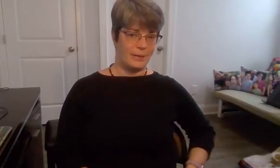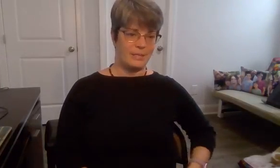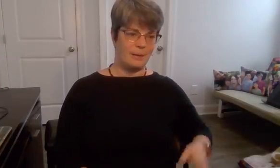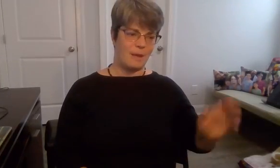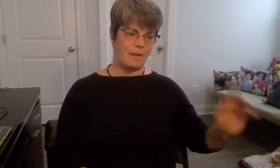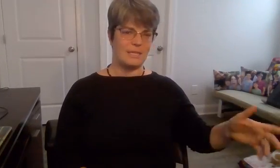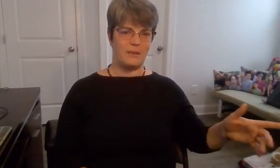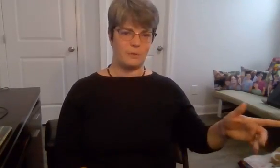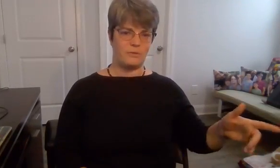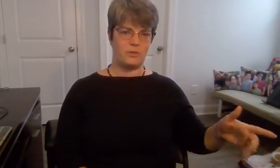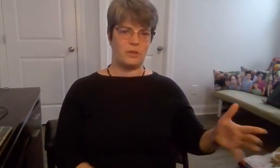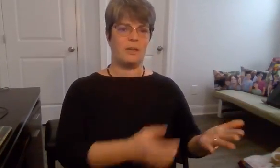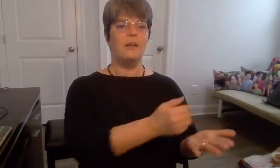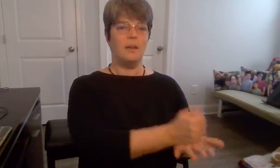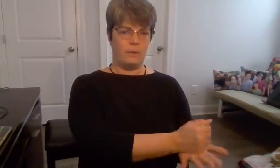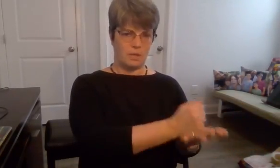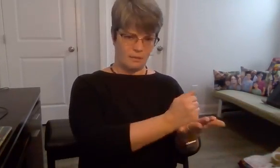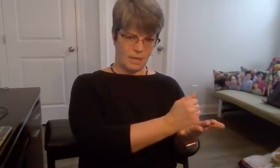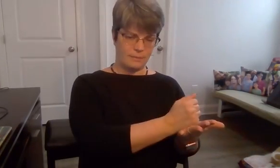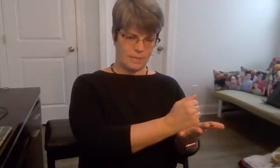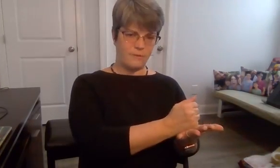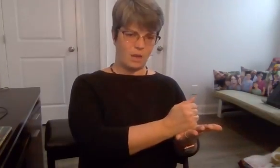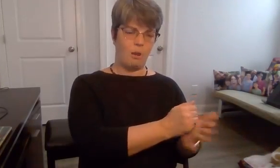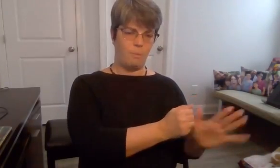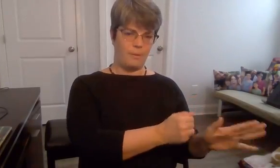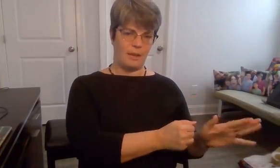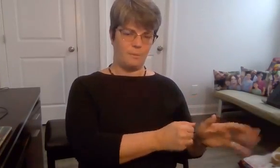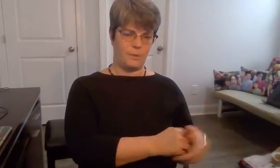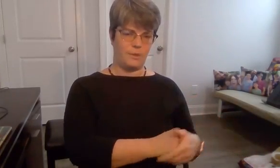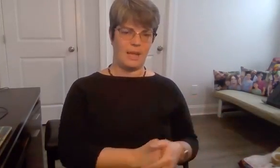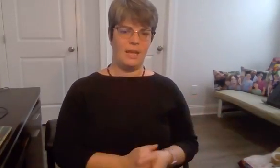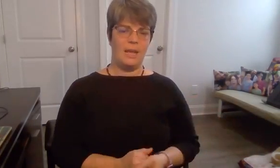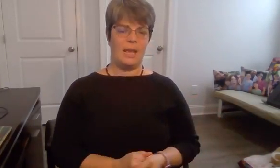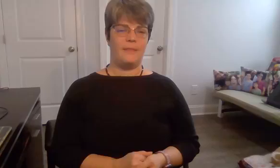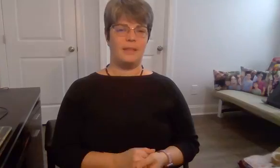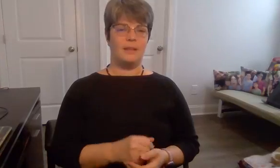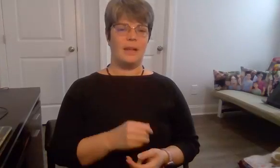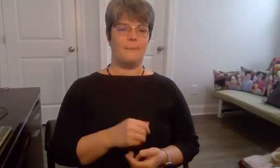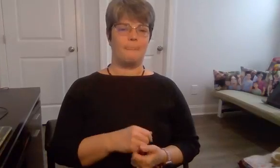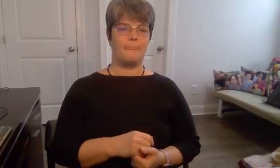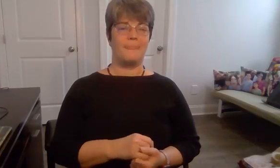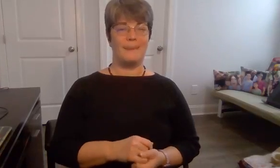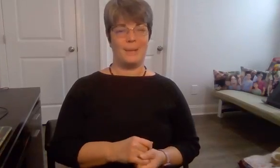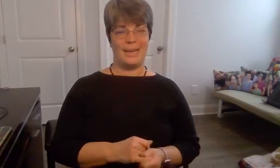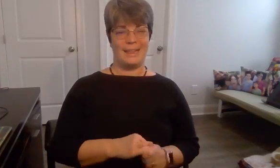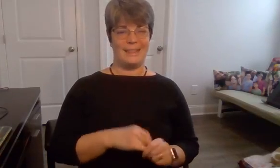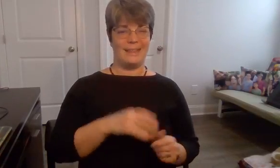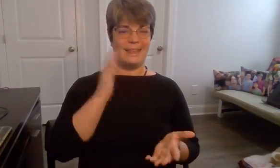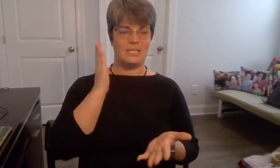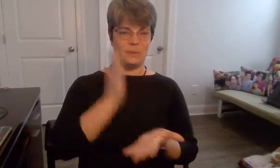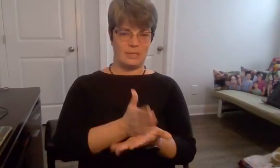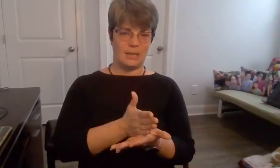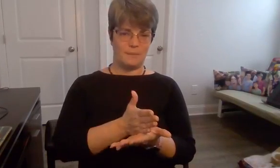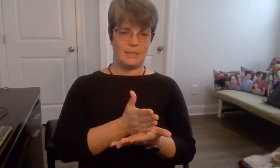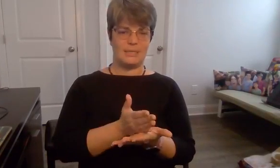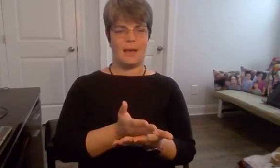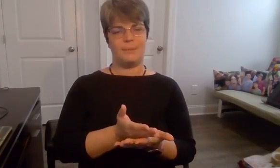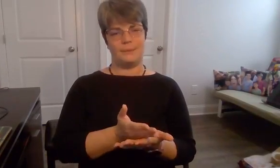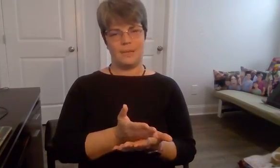So he'd bang his head if he was frustrated. We taught him the sign for help, and that helped with that. And then the biting thing. Like, so we tell him to stop. If